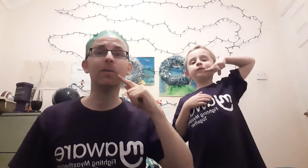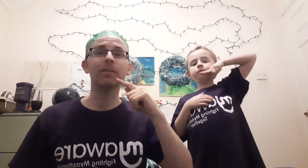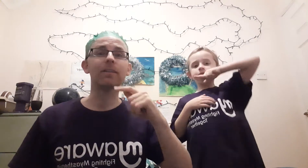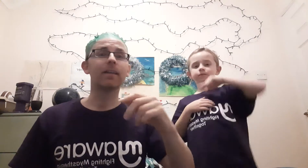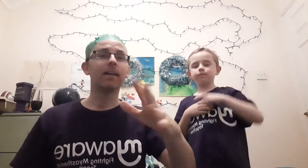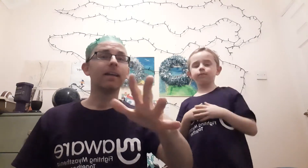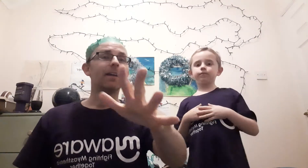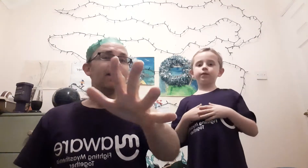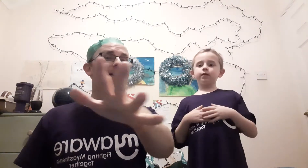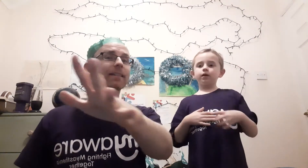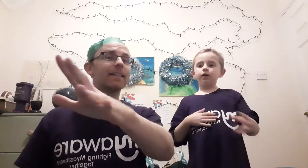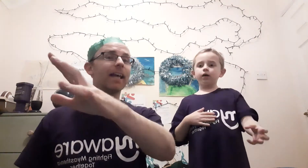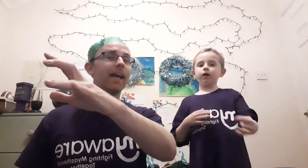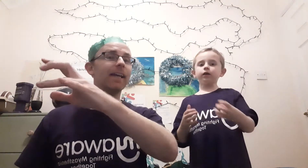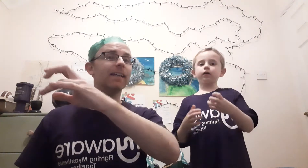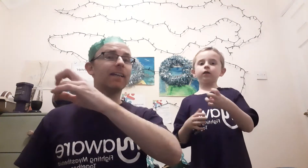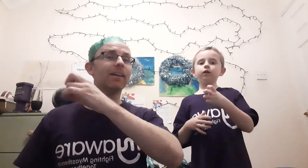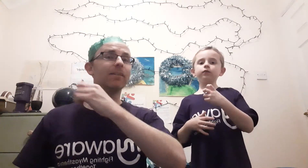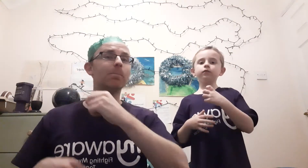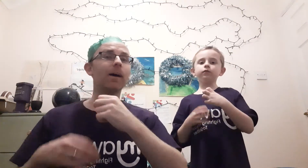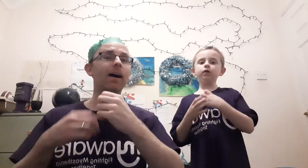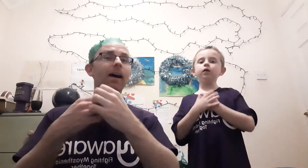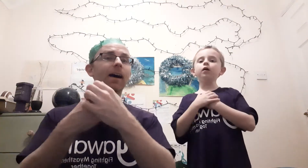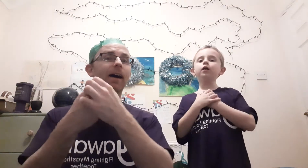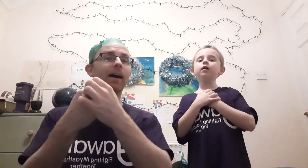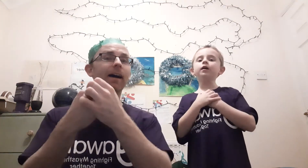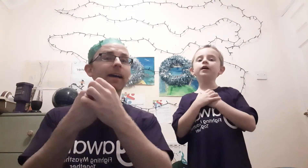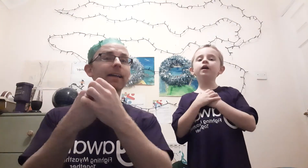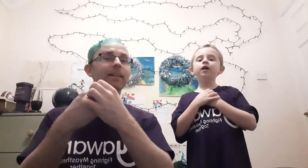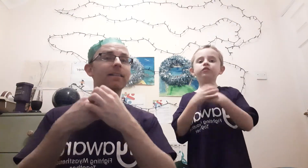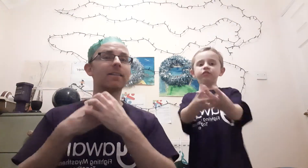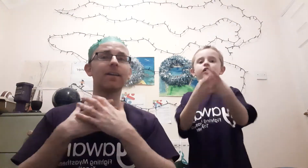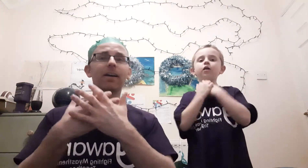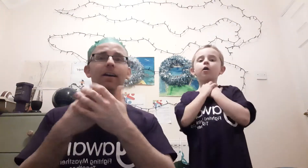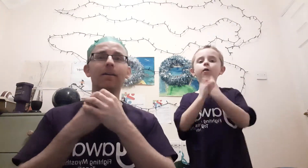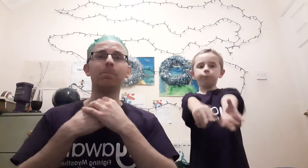mouthed. Taken by